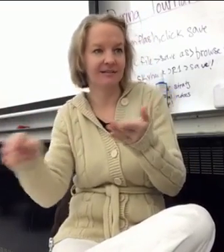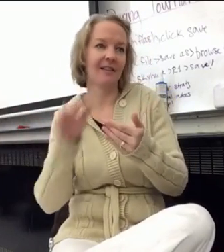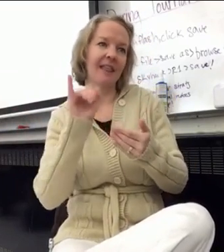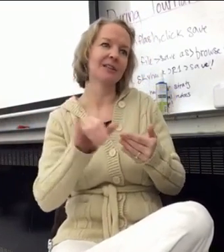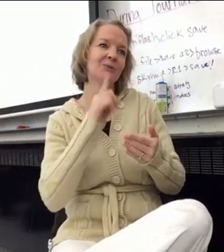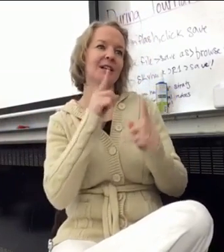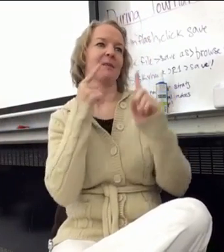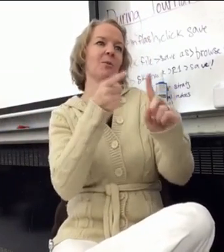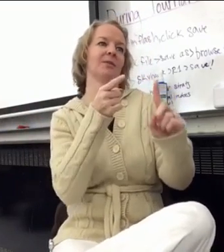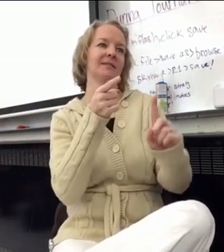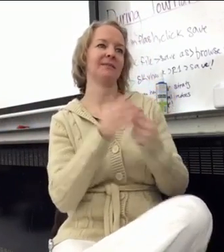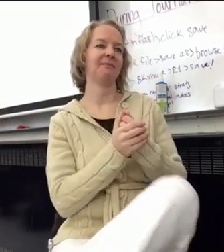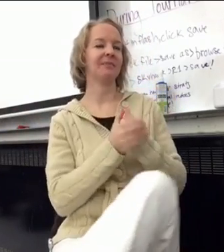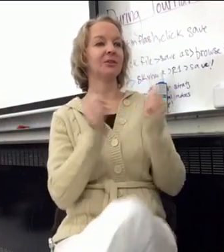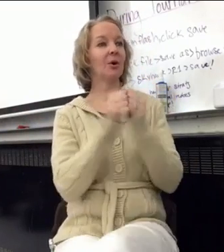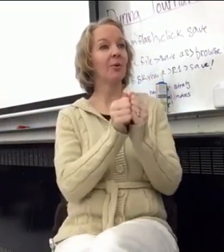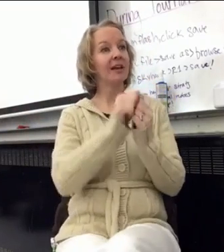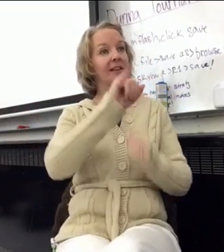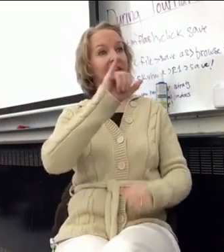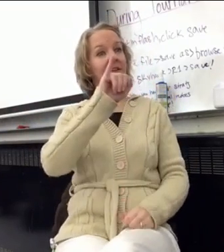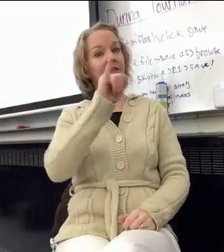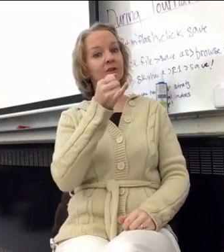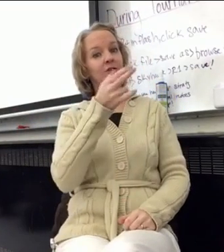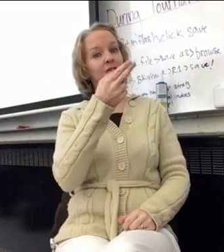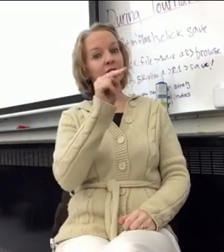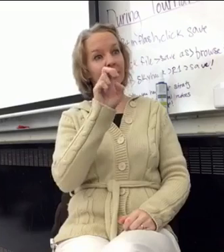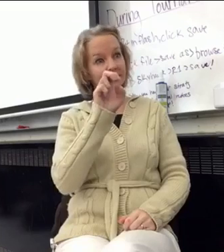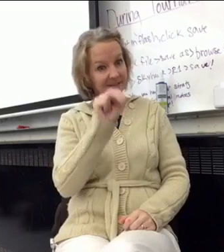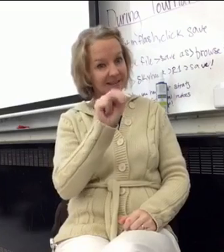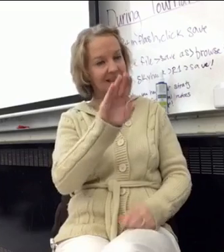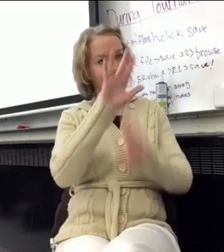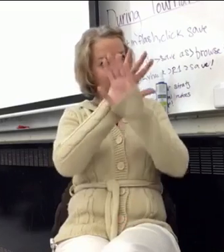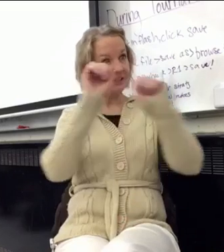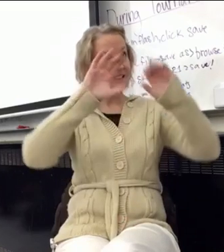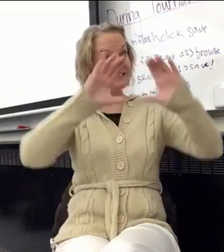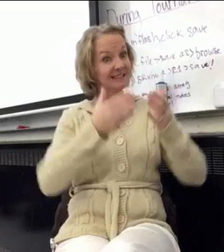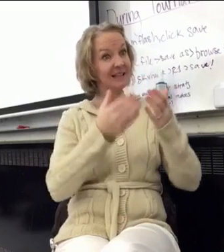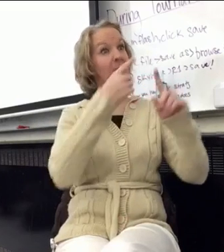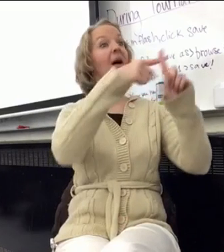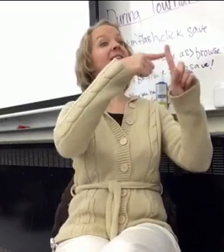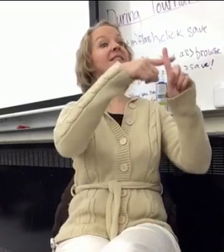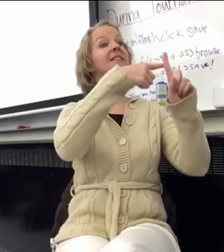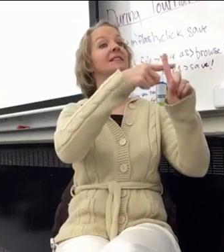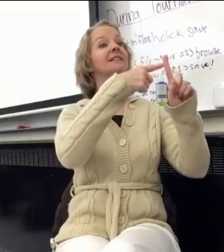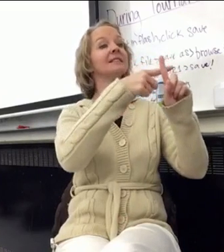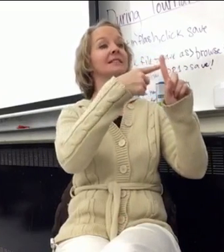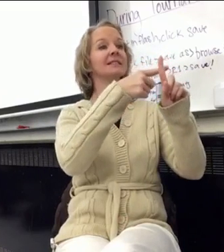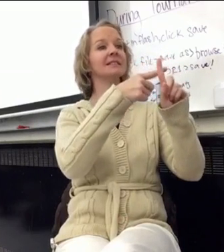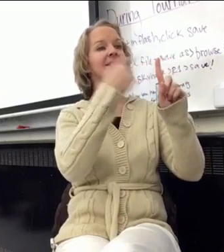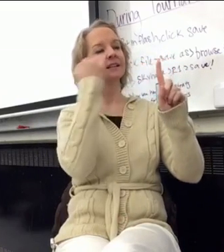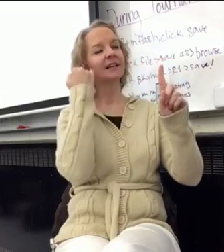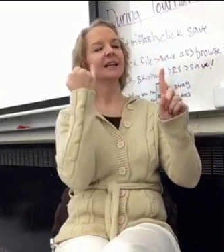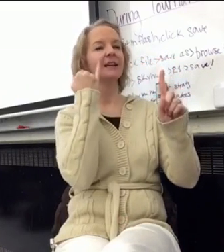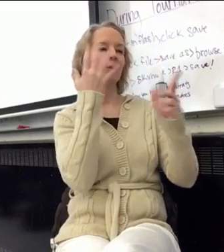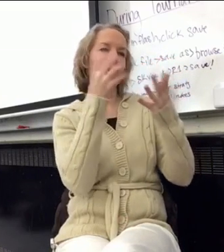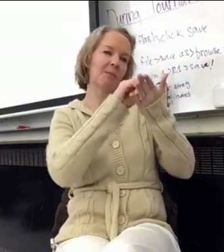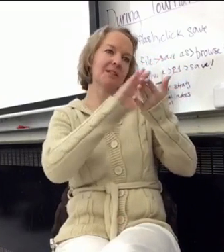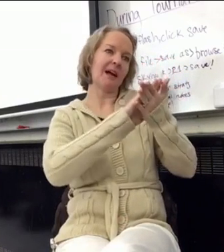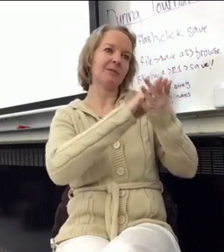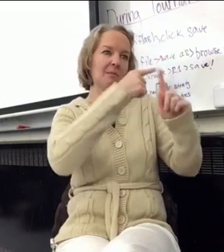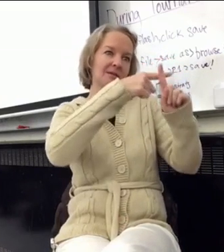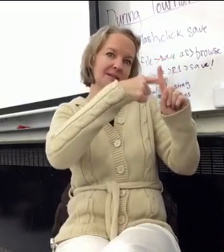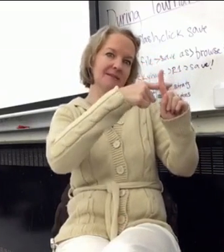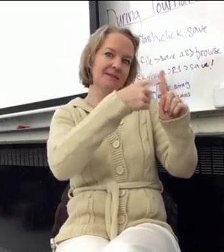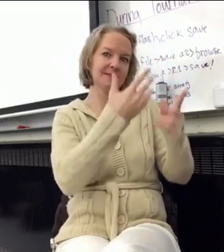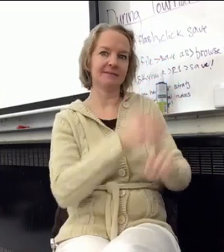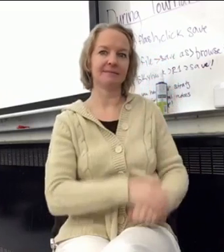with Andrew Johnson's presidency, let's start with the positives. So the positive of his presidency, and even if you want to write next to it that this is the positive.